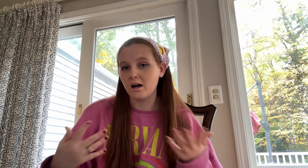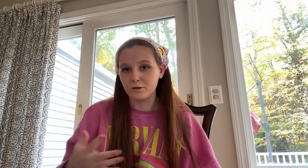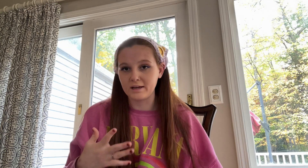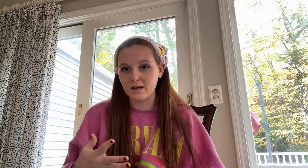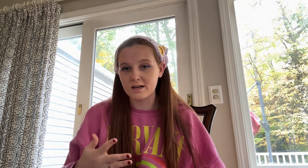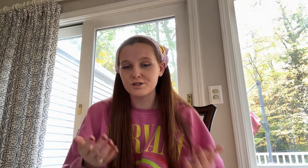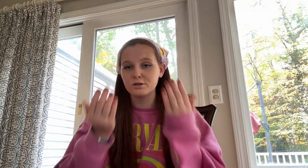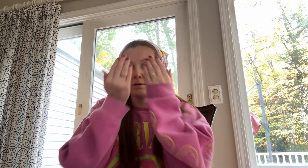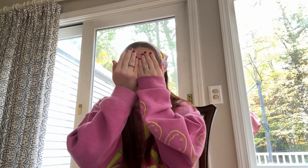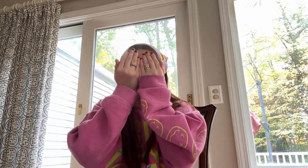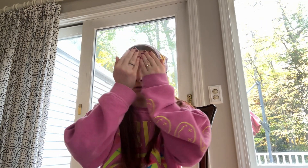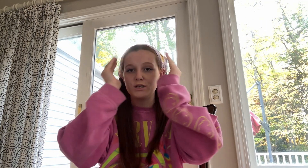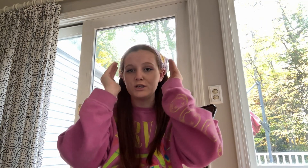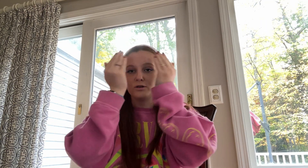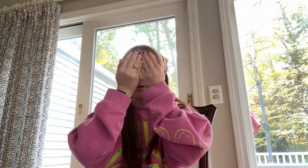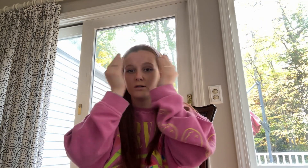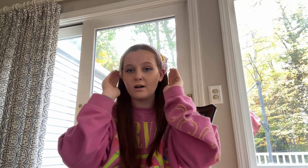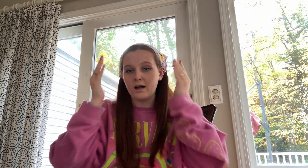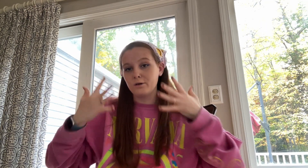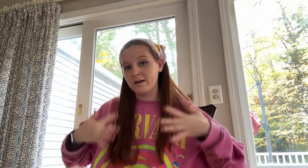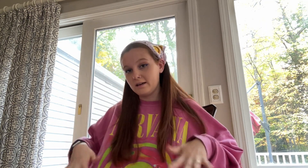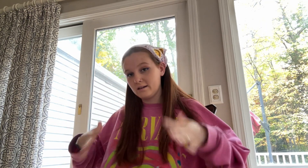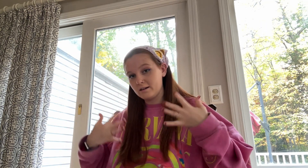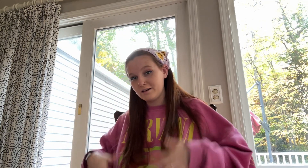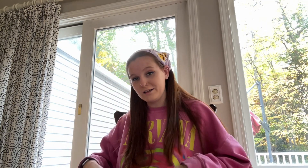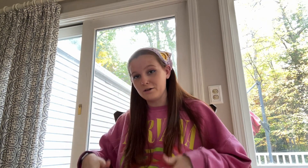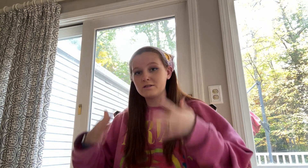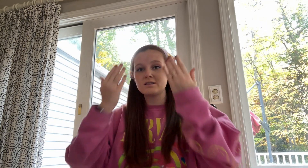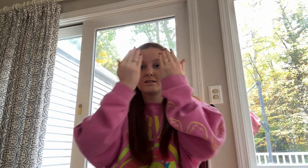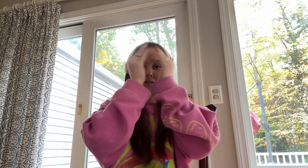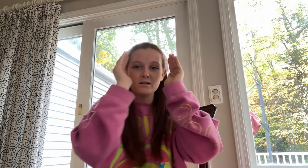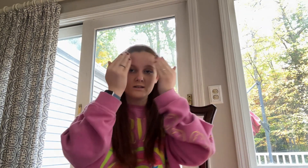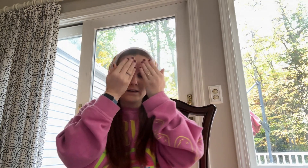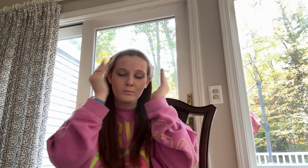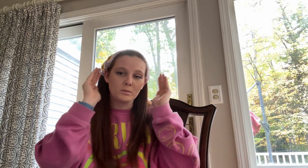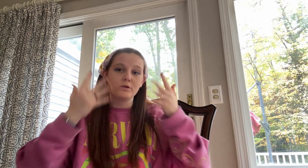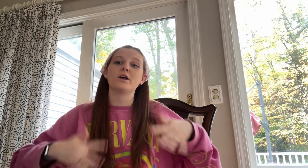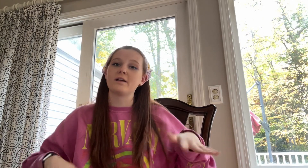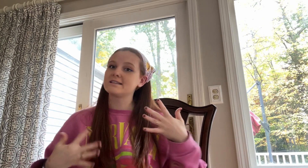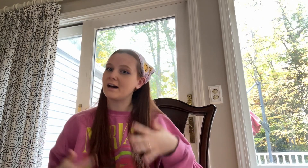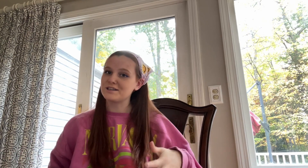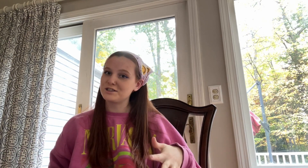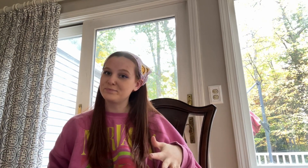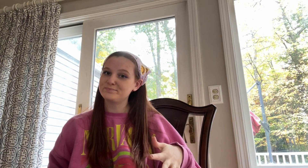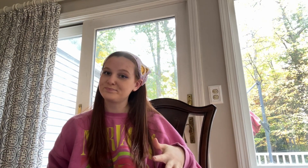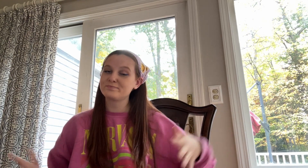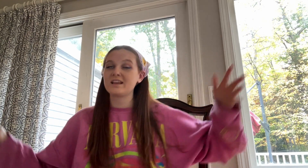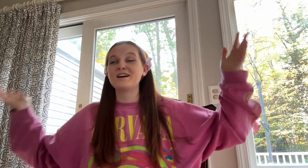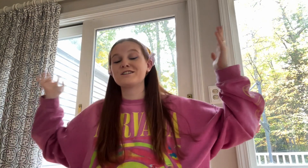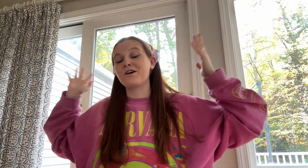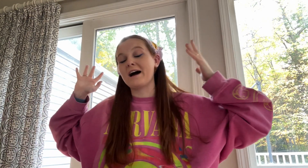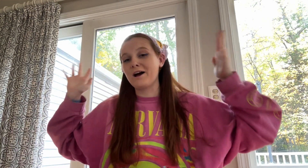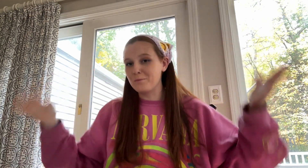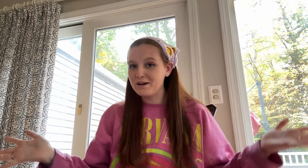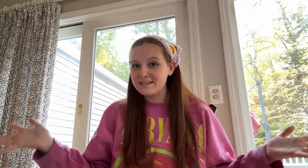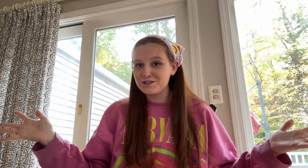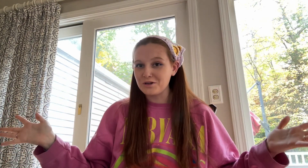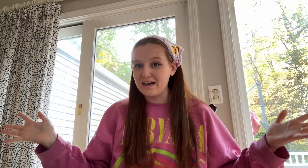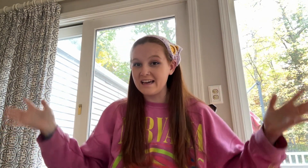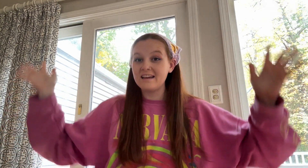Halloween costume, you would do Halloween clothes and people would know that's costume. So I hope you guys enjoyed,